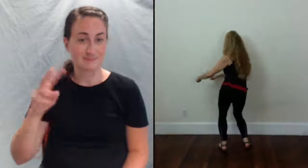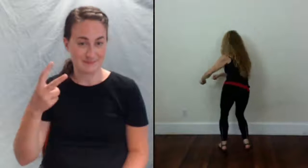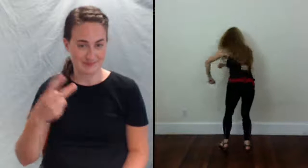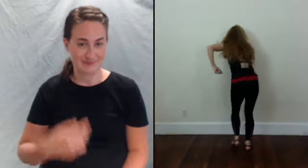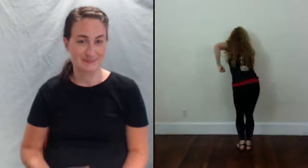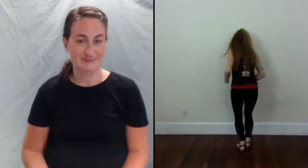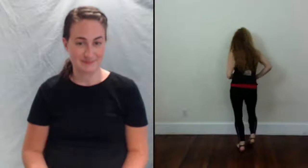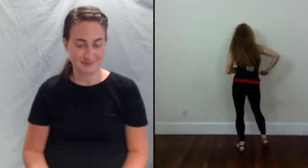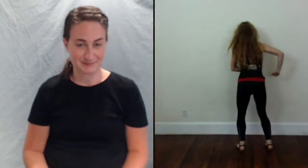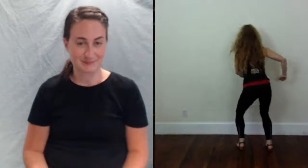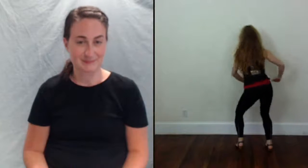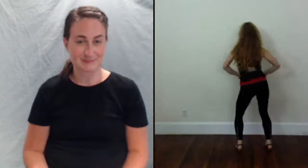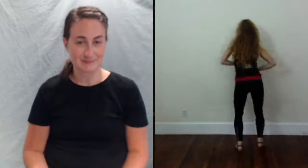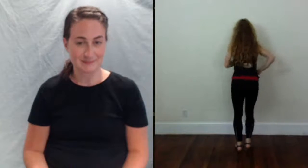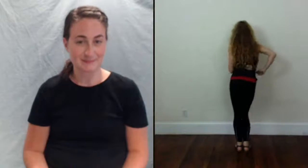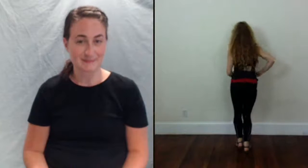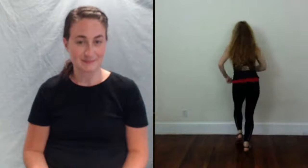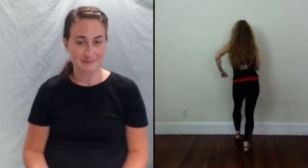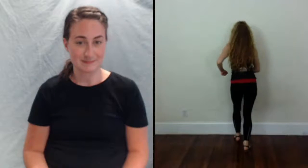2.